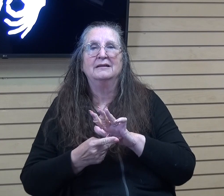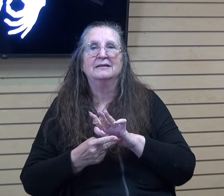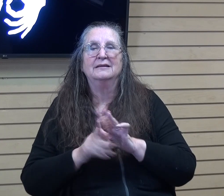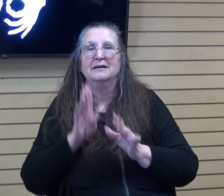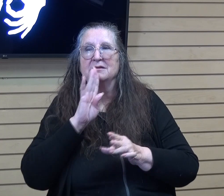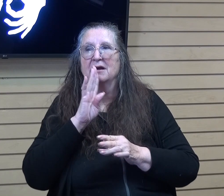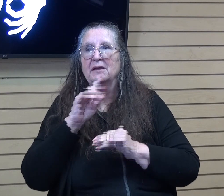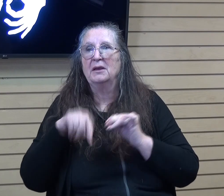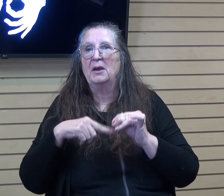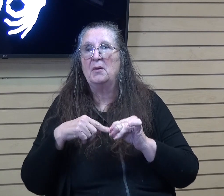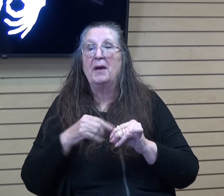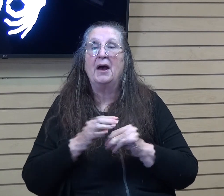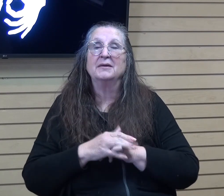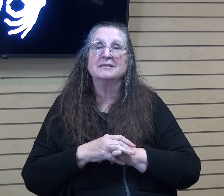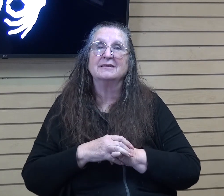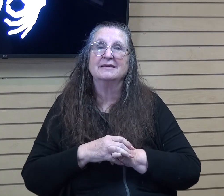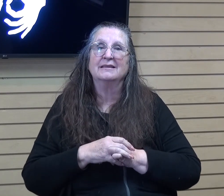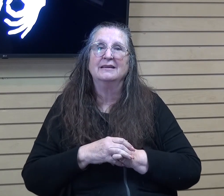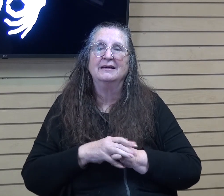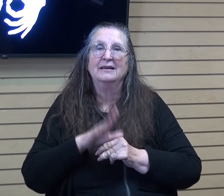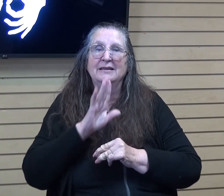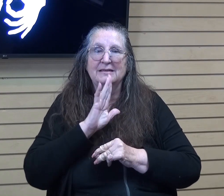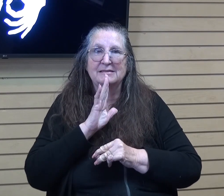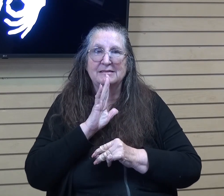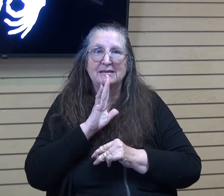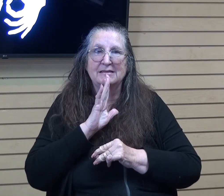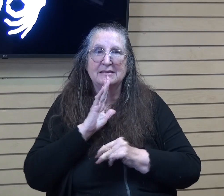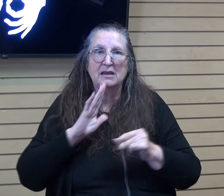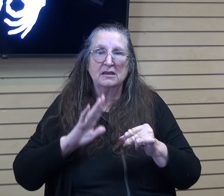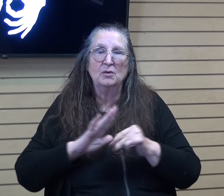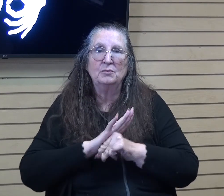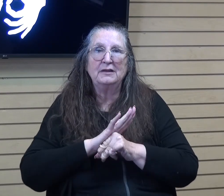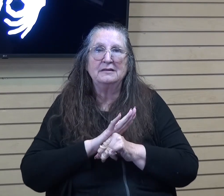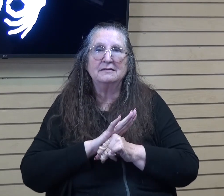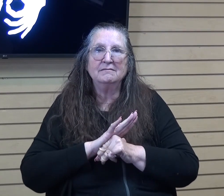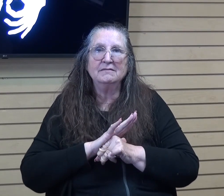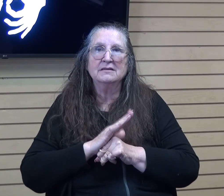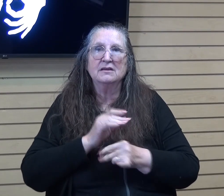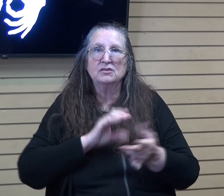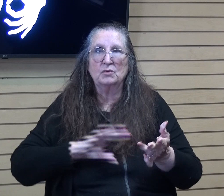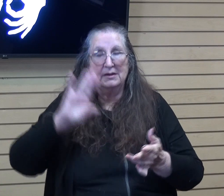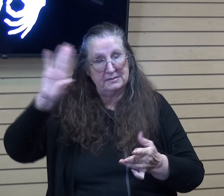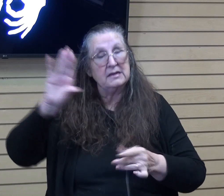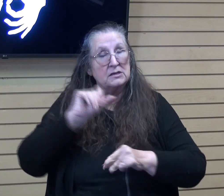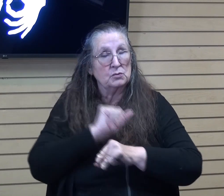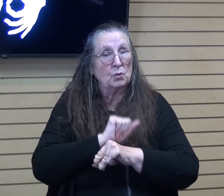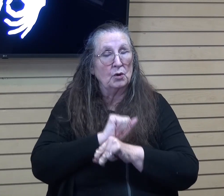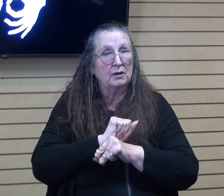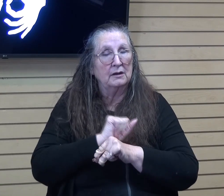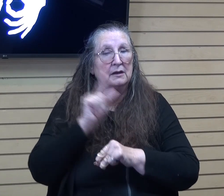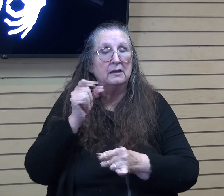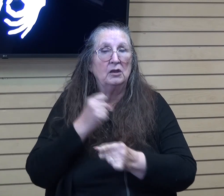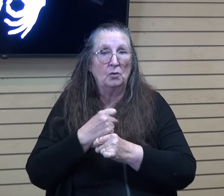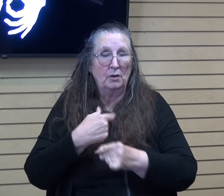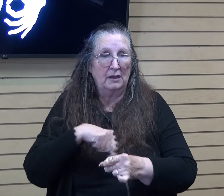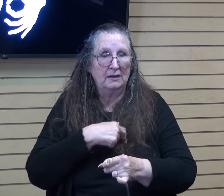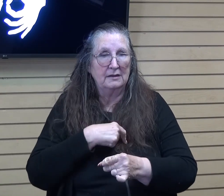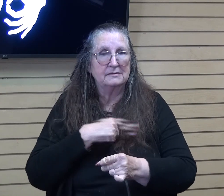talking about, he says that completion is the work of Christ. He created us, he saves us,